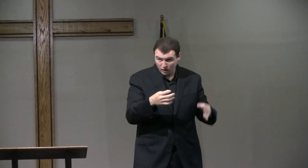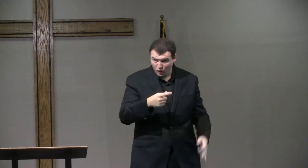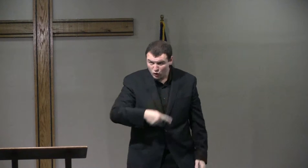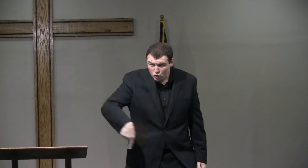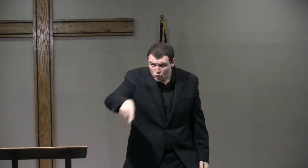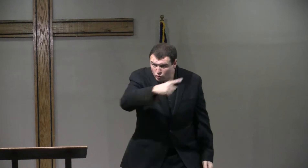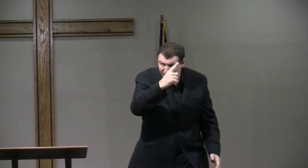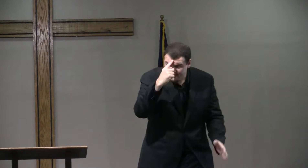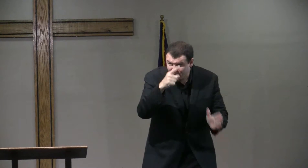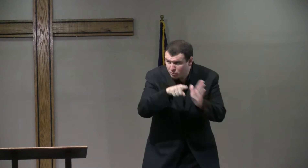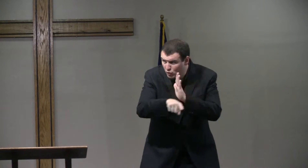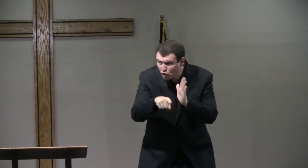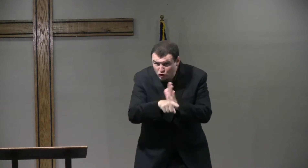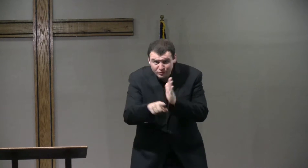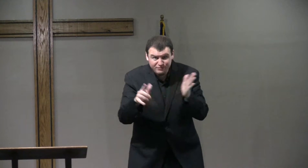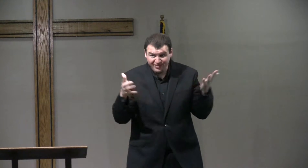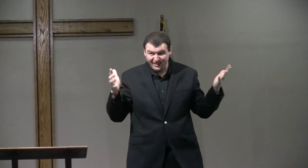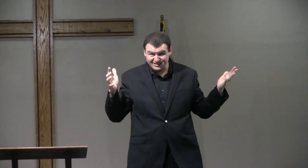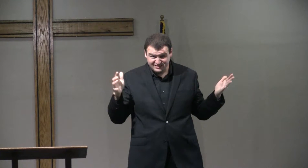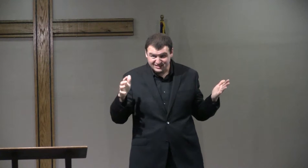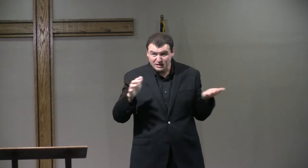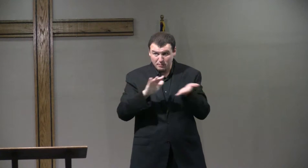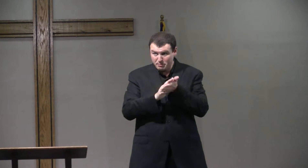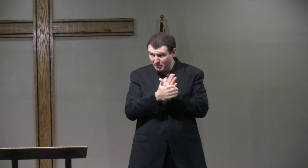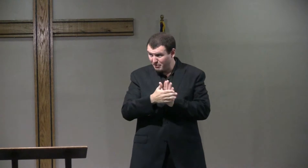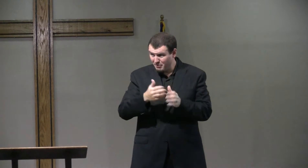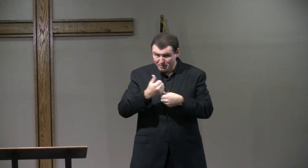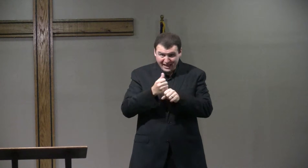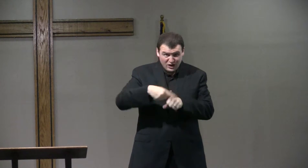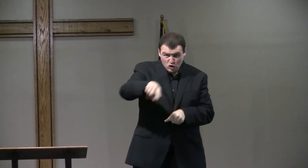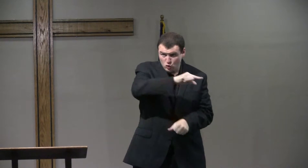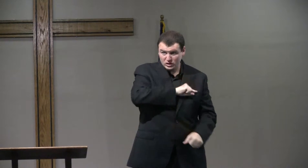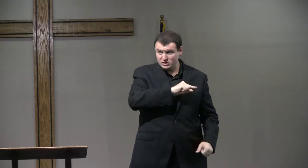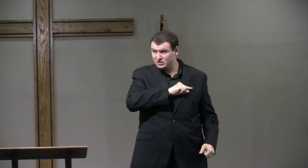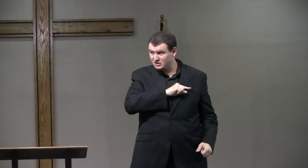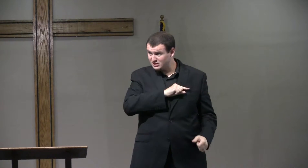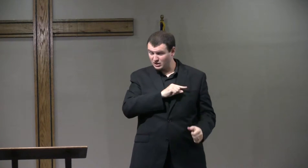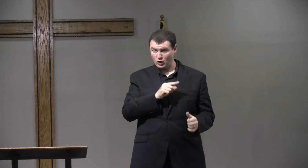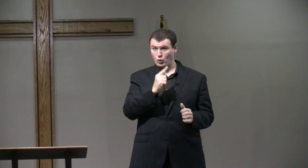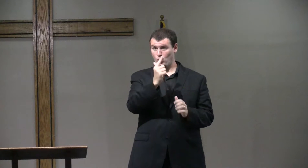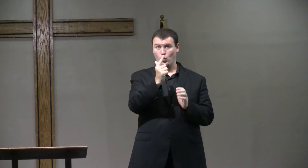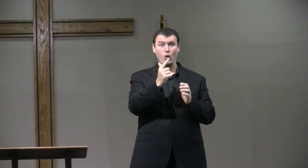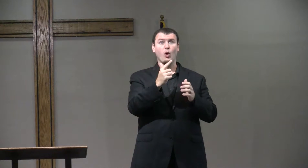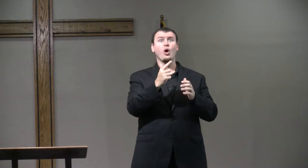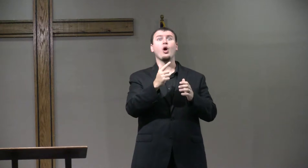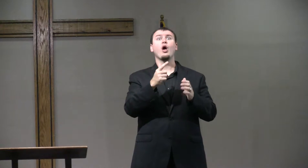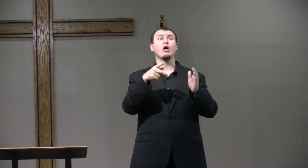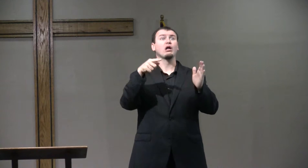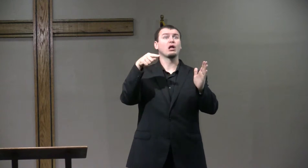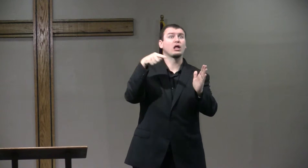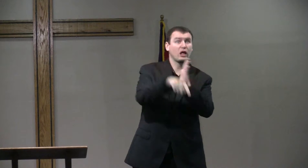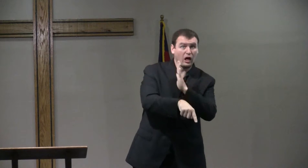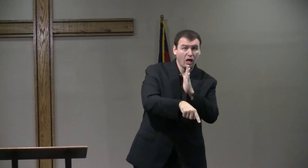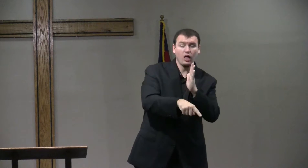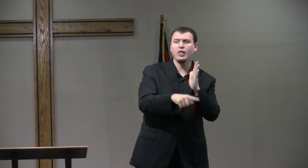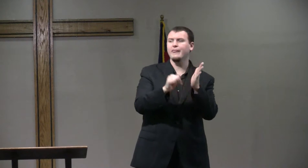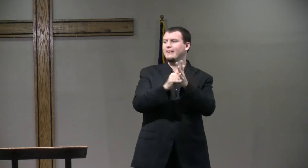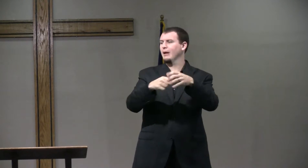Jesus explains, you think that just murdering someone makes you